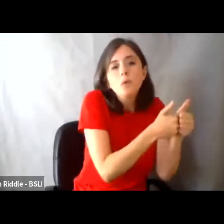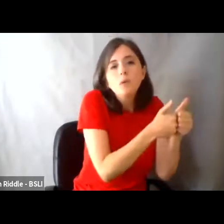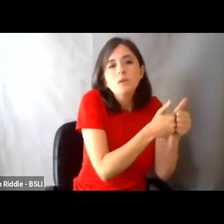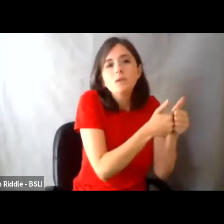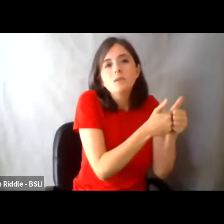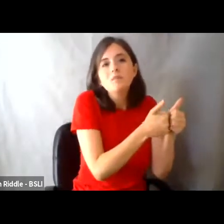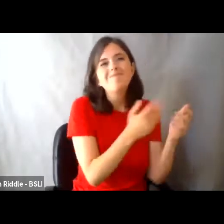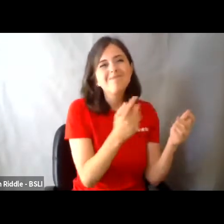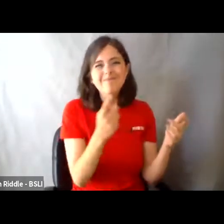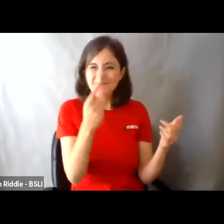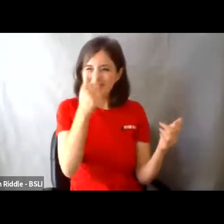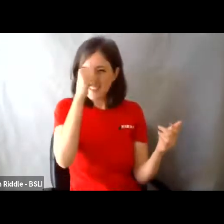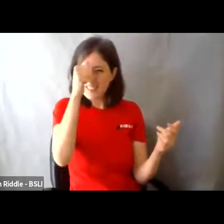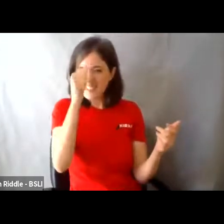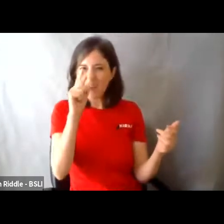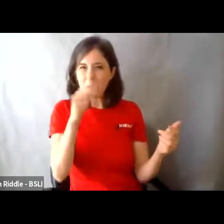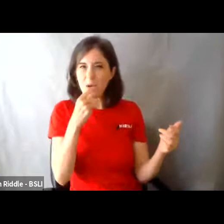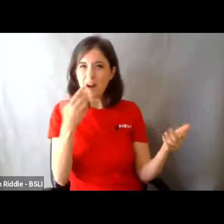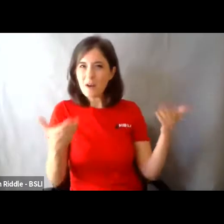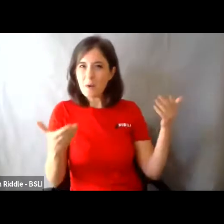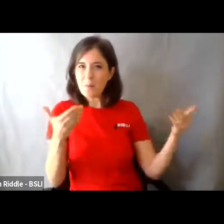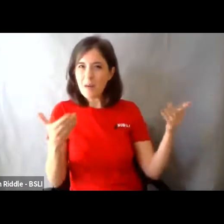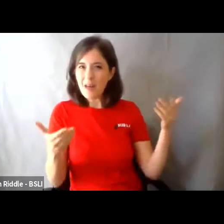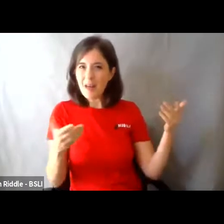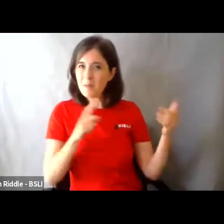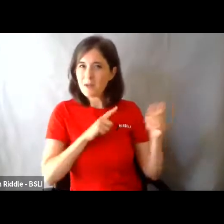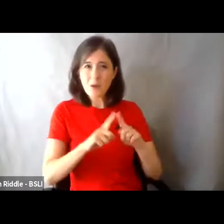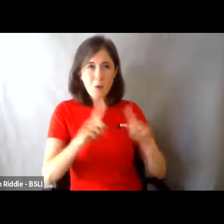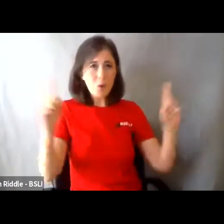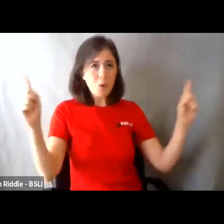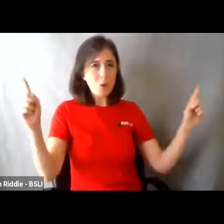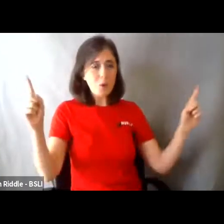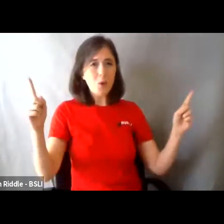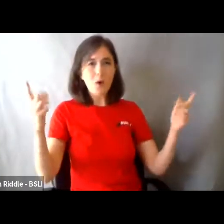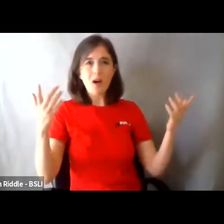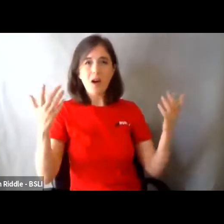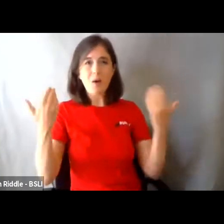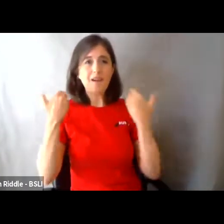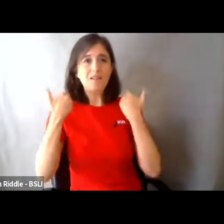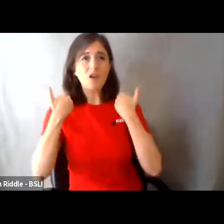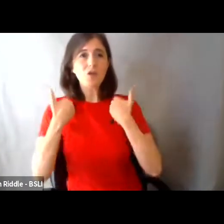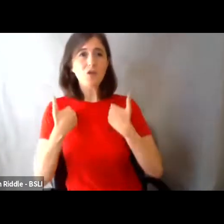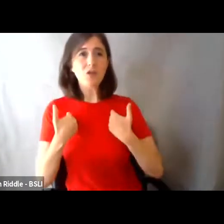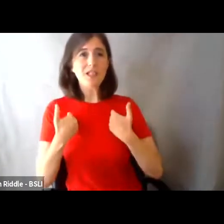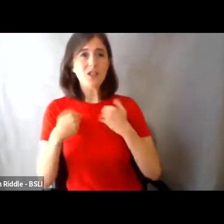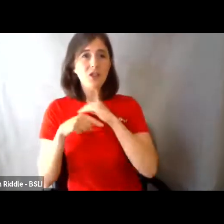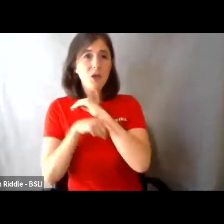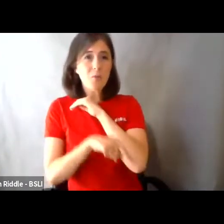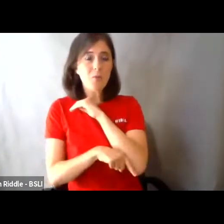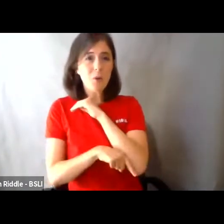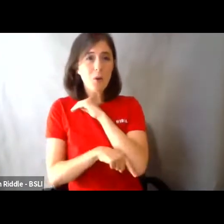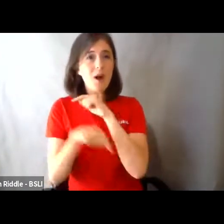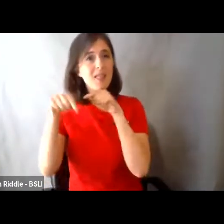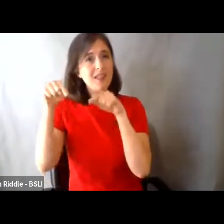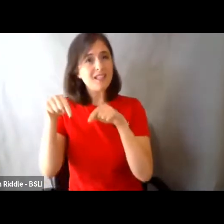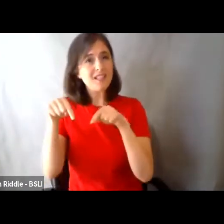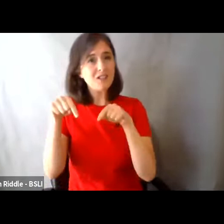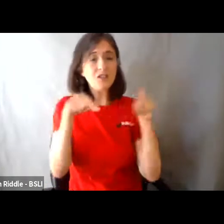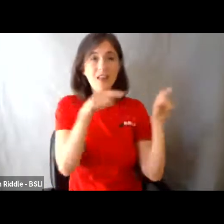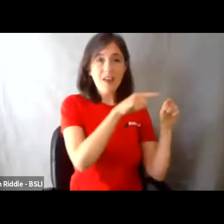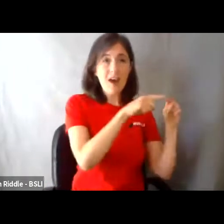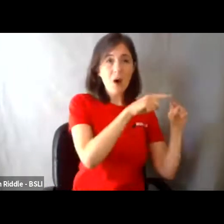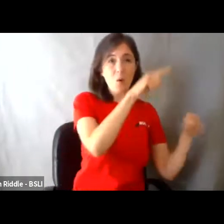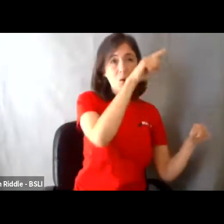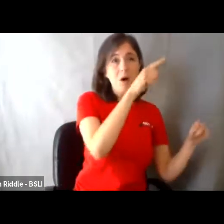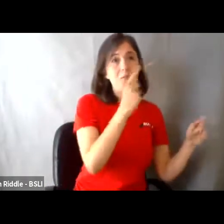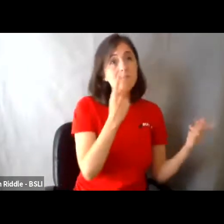ourselves to India in terms of the vast difference between rich and poor in this country, but I think at times, unfortunately, we're getting there in